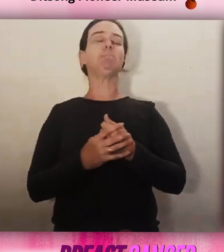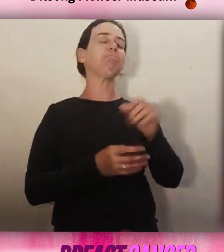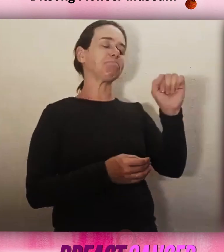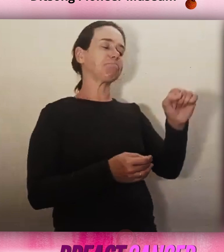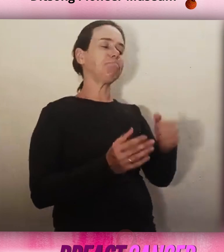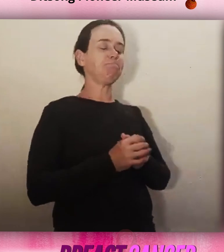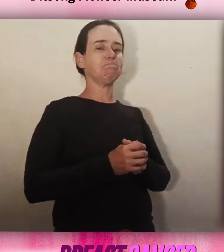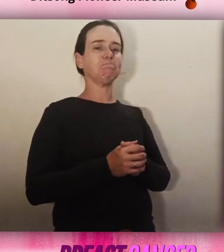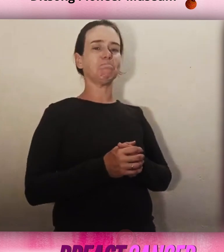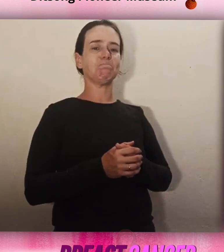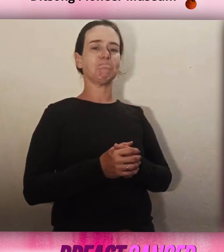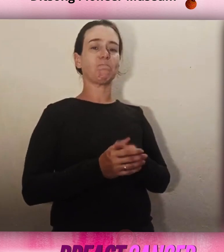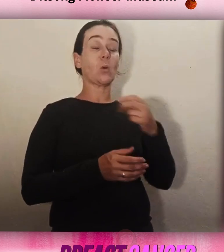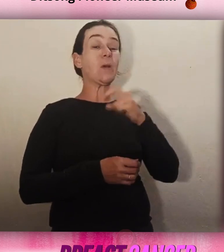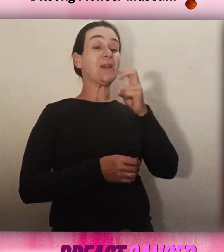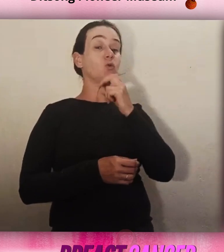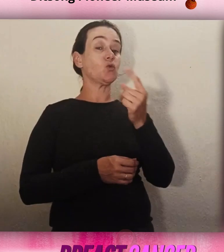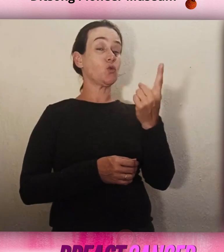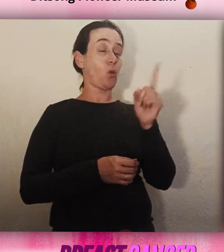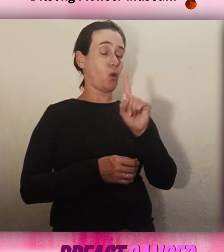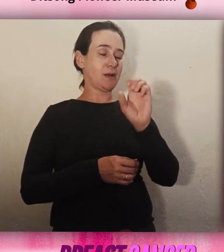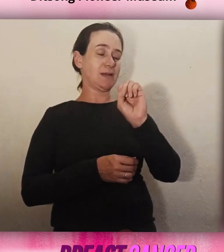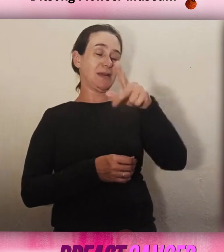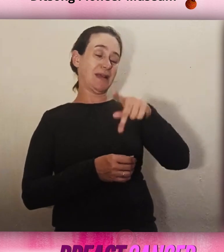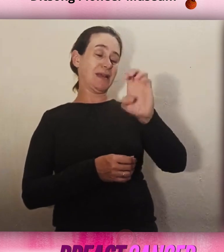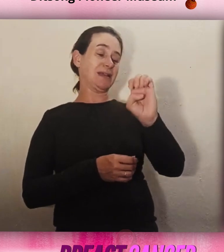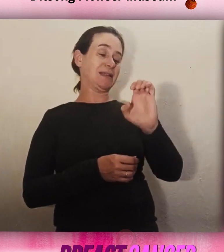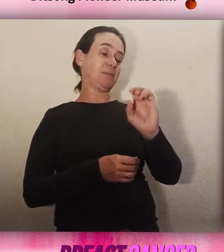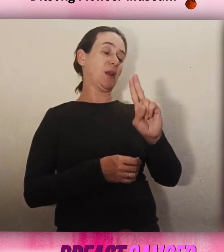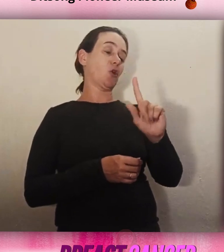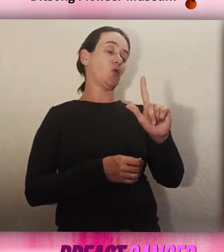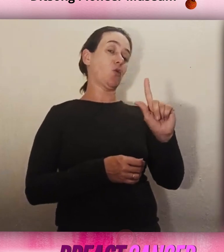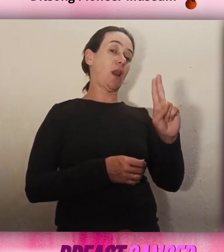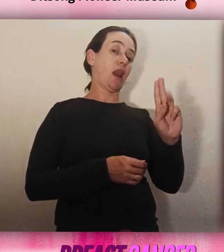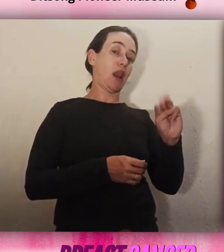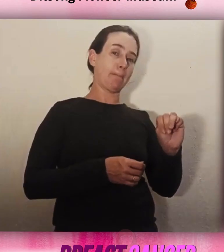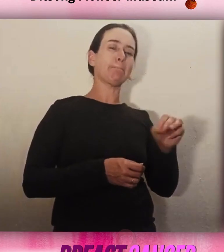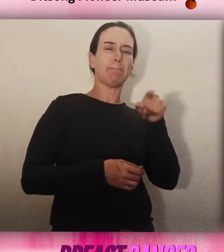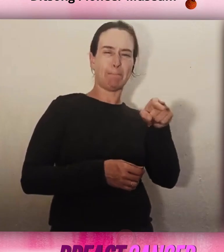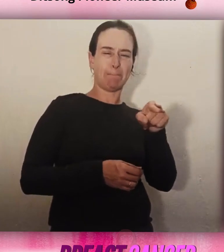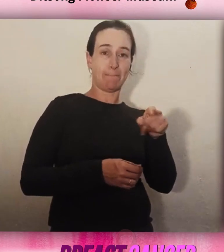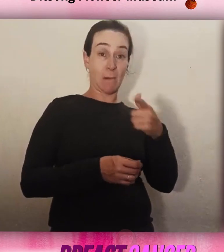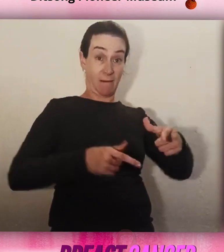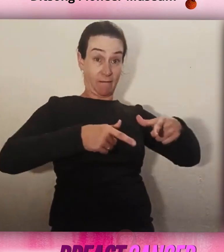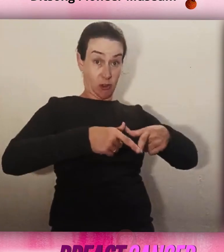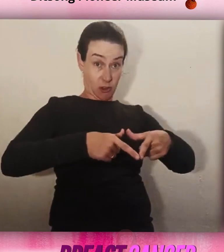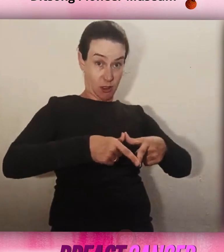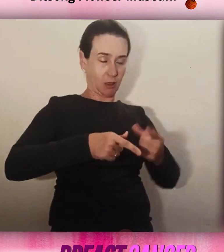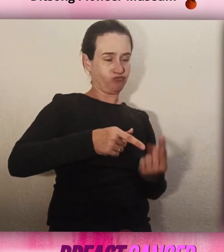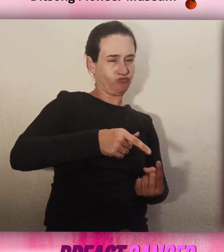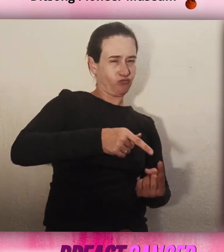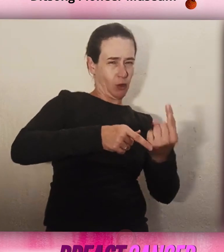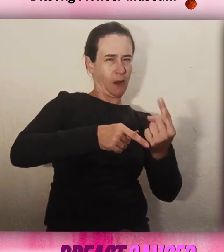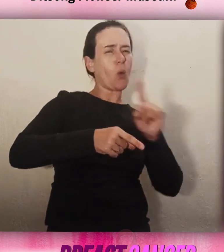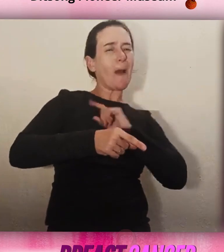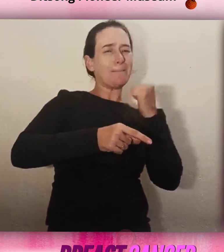happened? Yes. So basically, it's just we're going to use what we call a speculum. Yeah. So it's just a plastic device that we